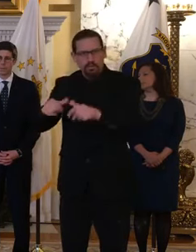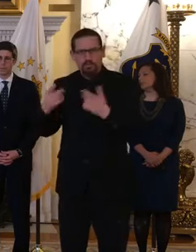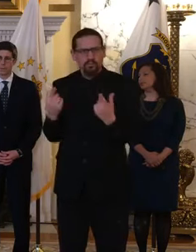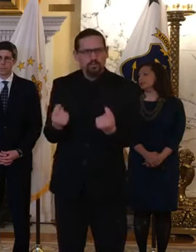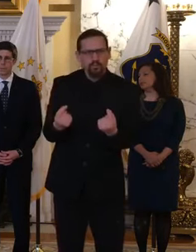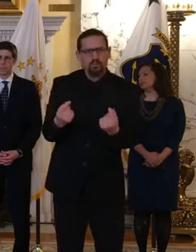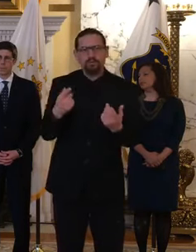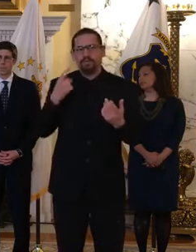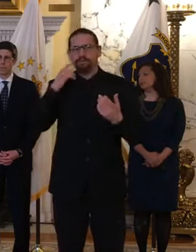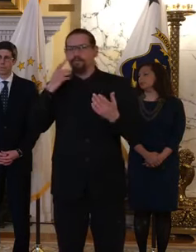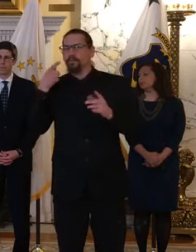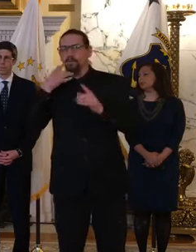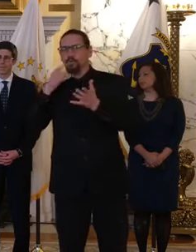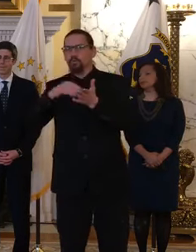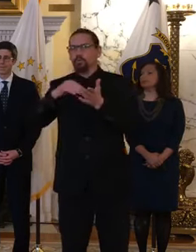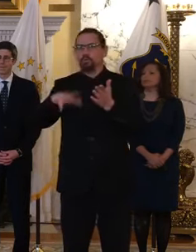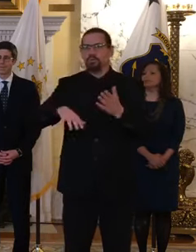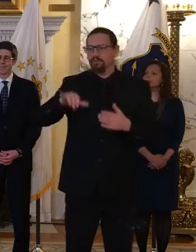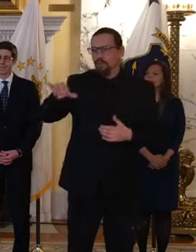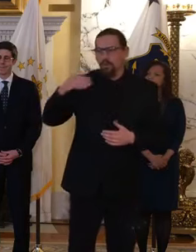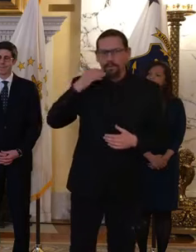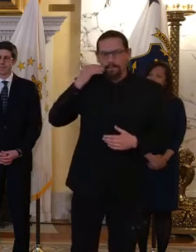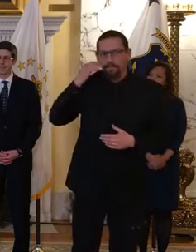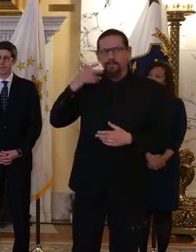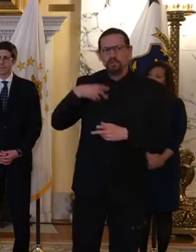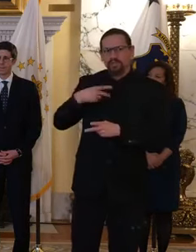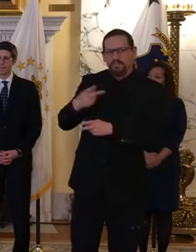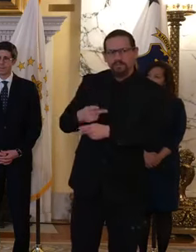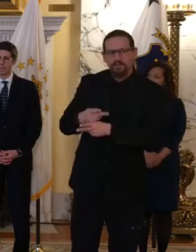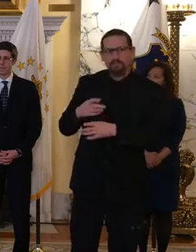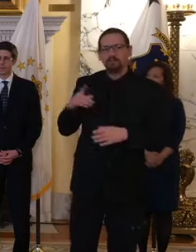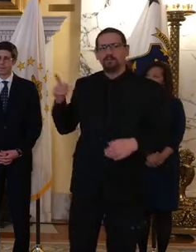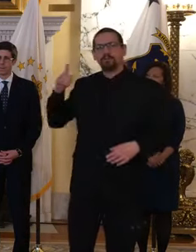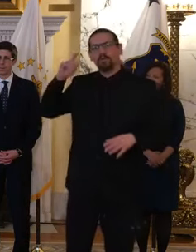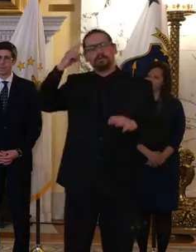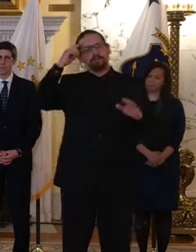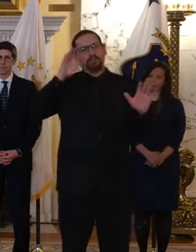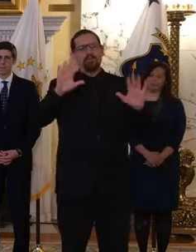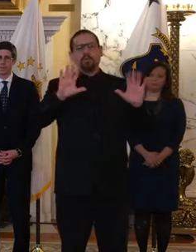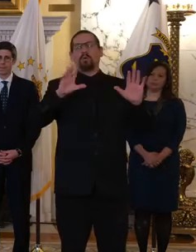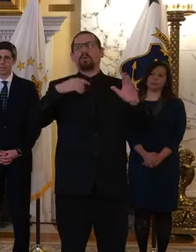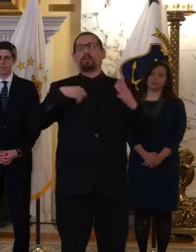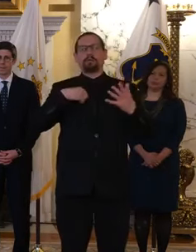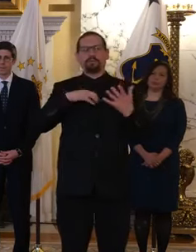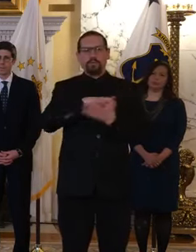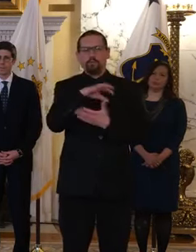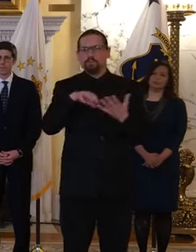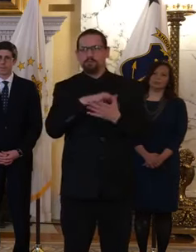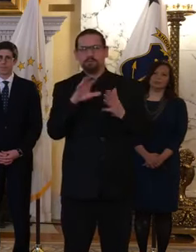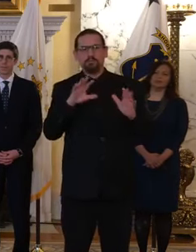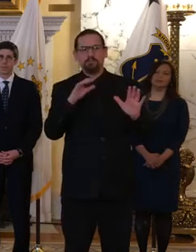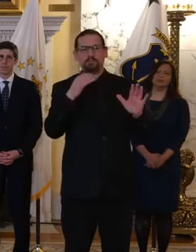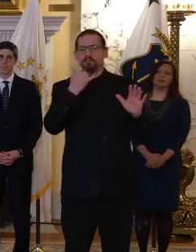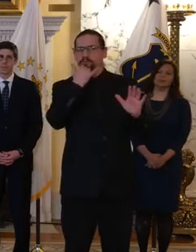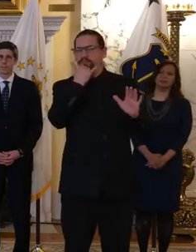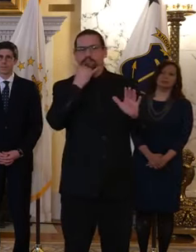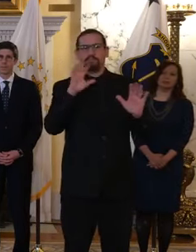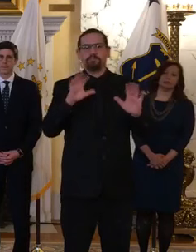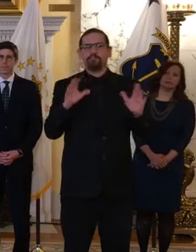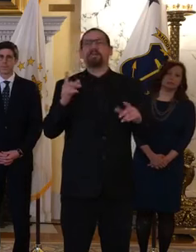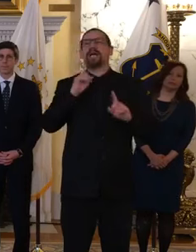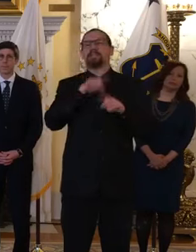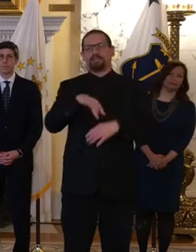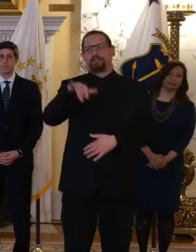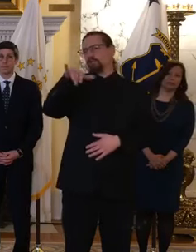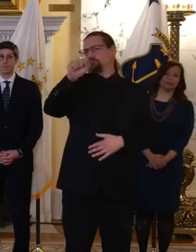Sorry, I got confused with TDI. So the answer to that is yes. I apologize. The next question, are you